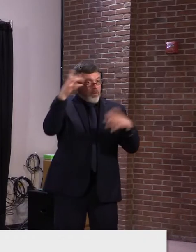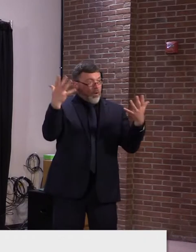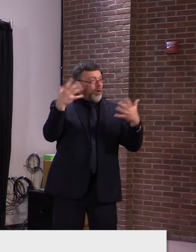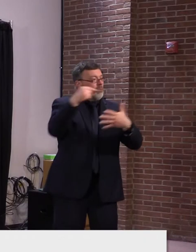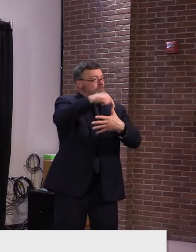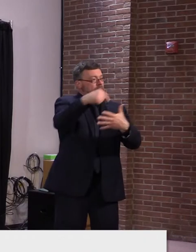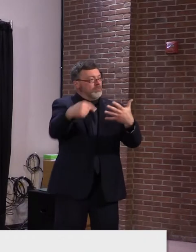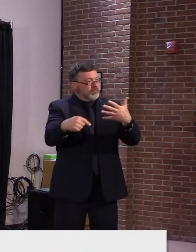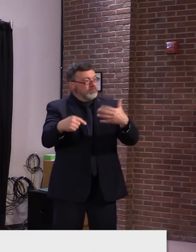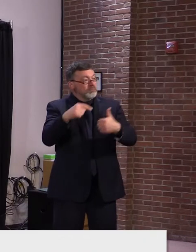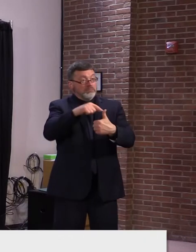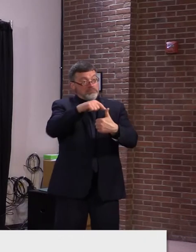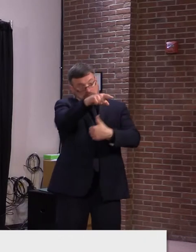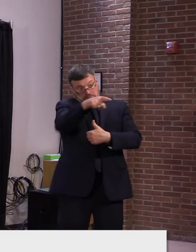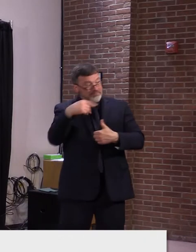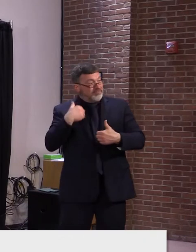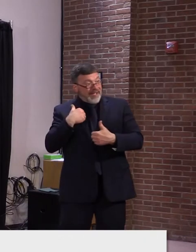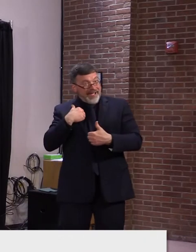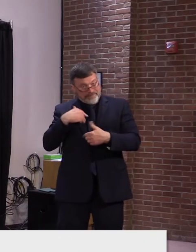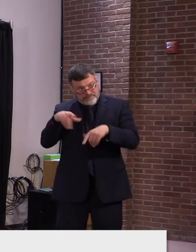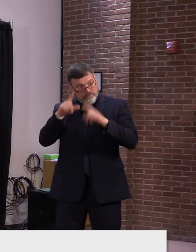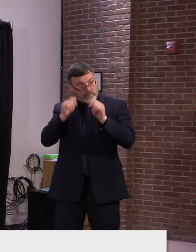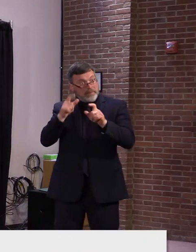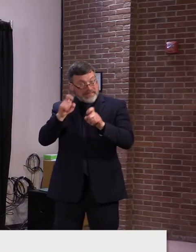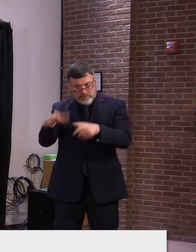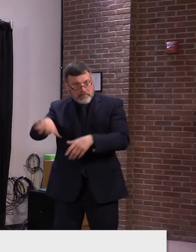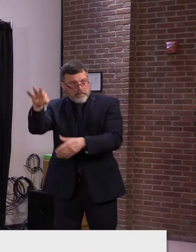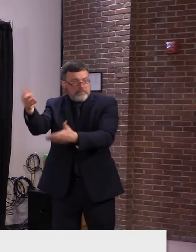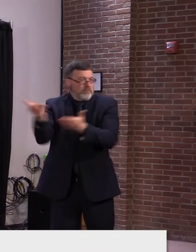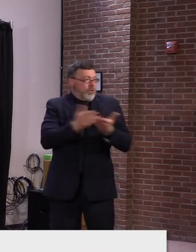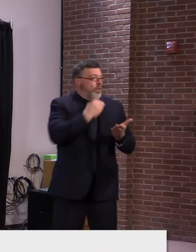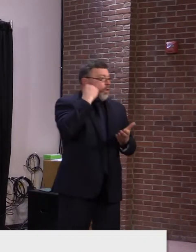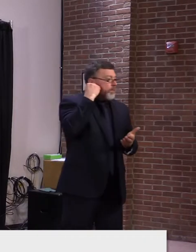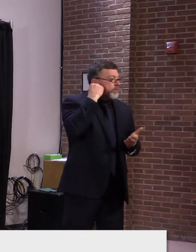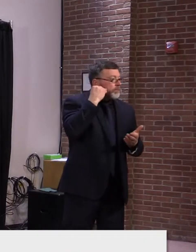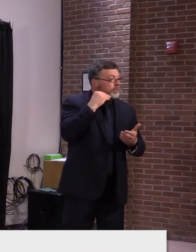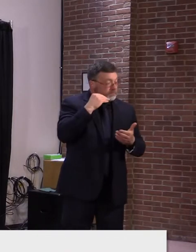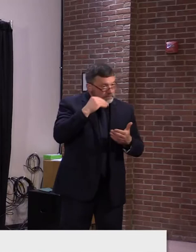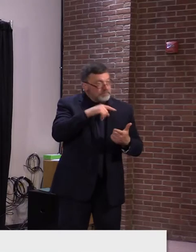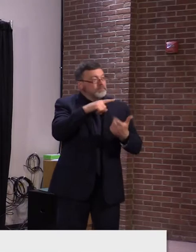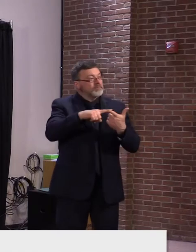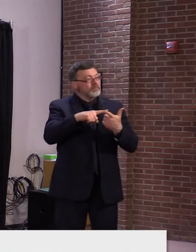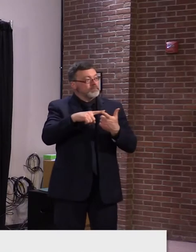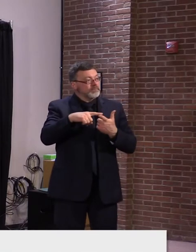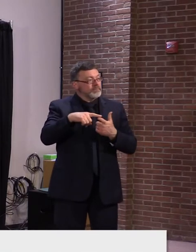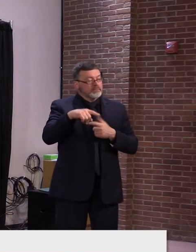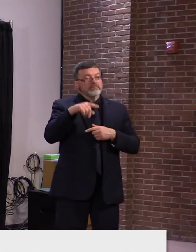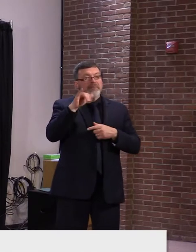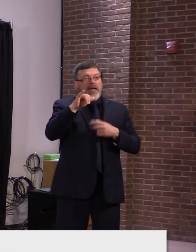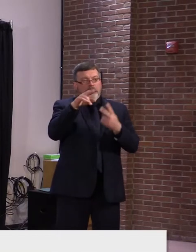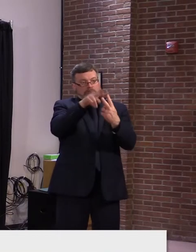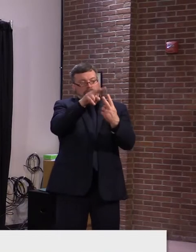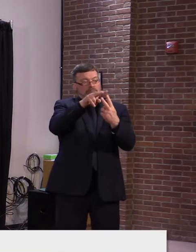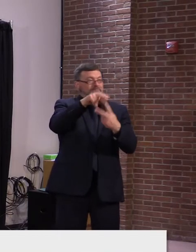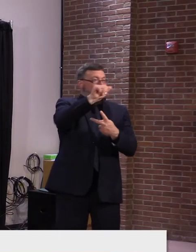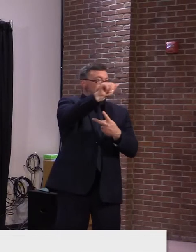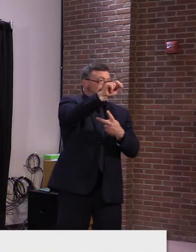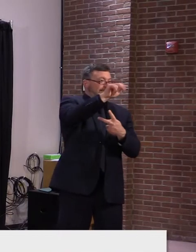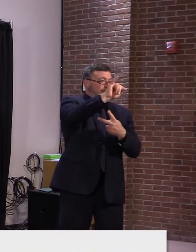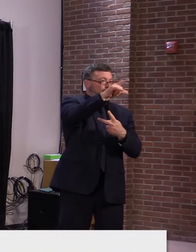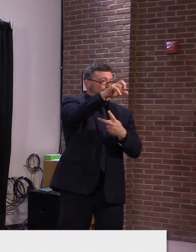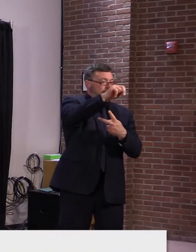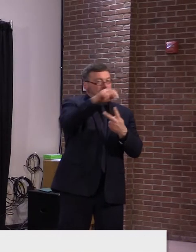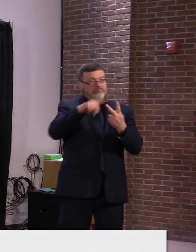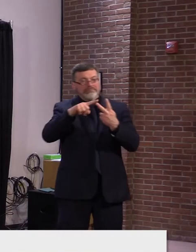rapid take-home test of the antigen type or a LAMP test. The LAMP test is similar